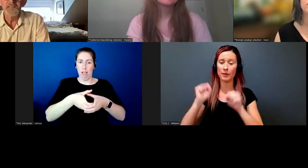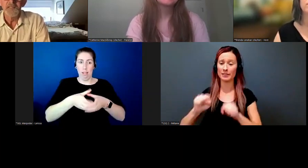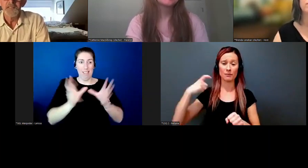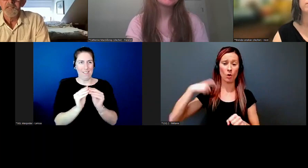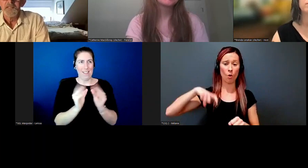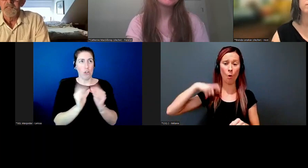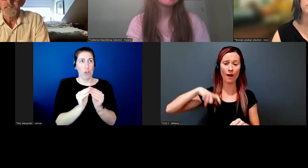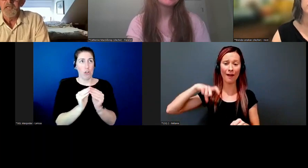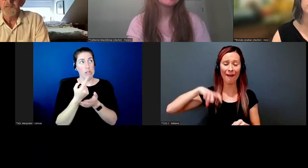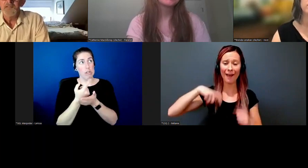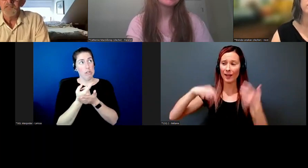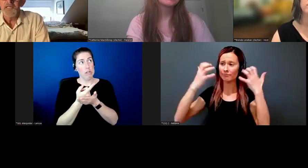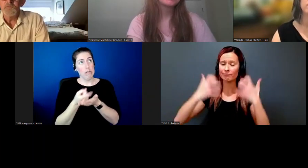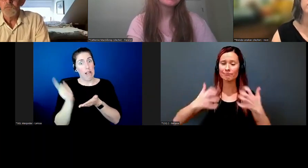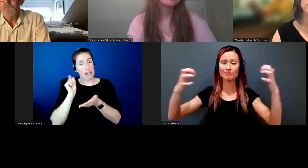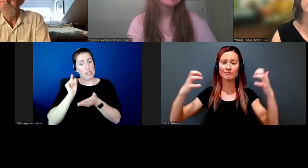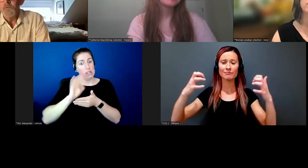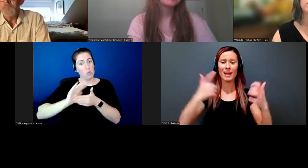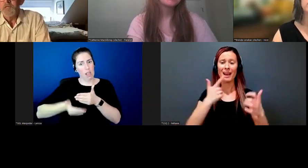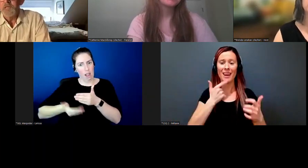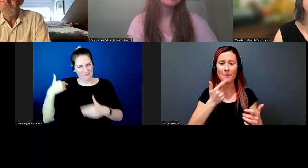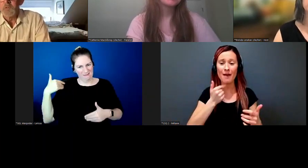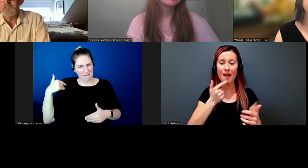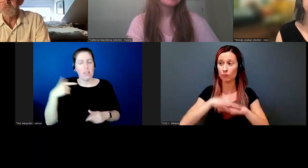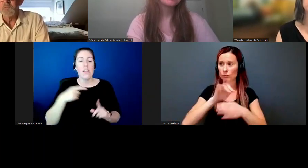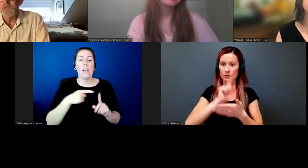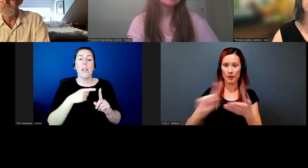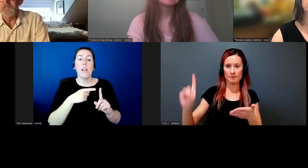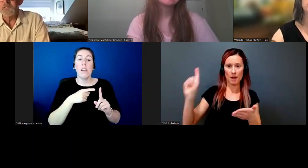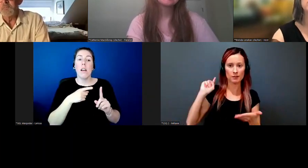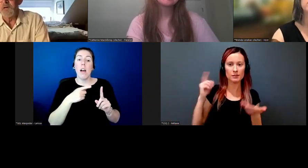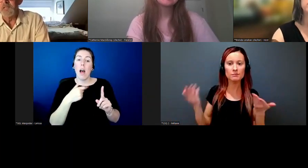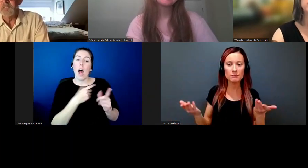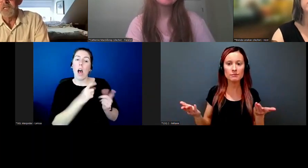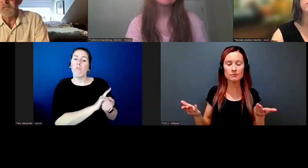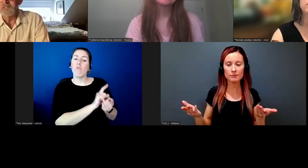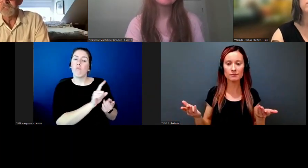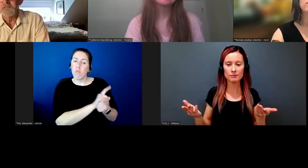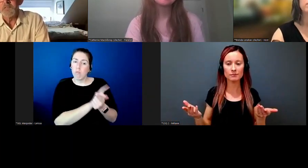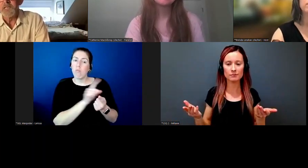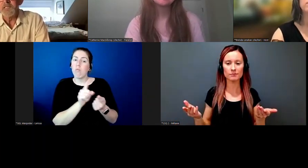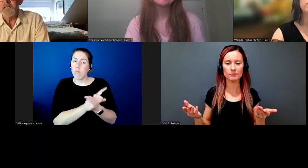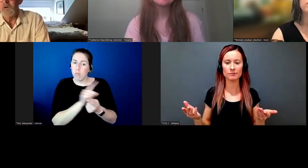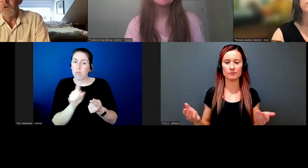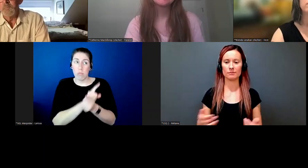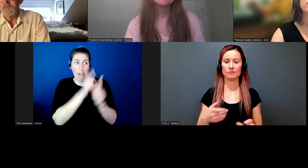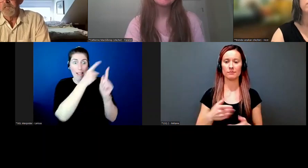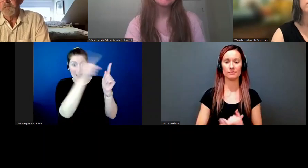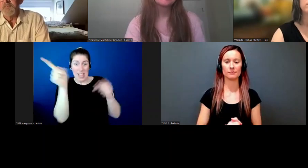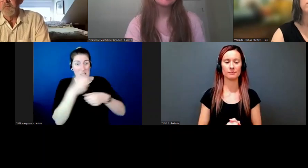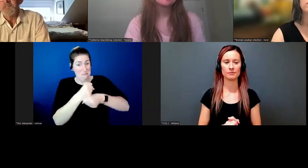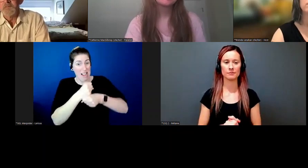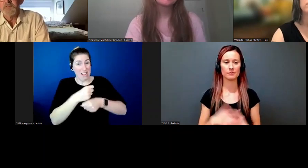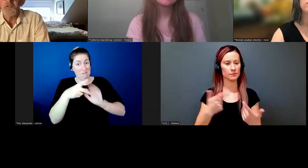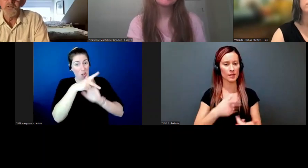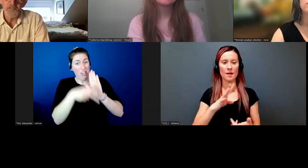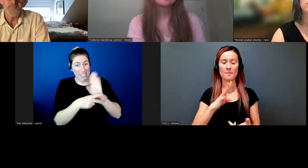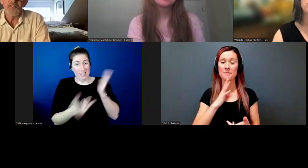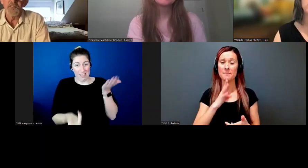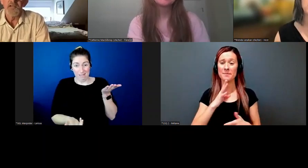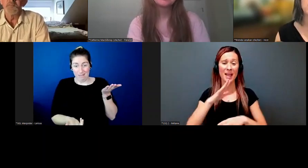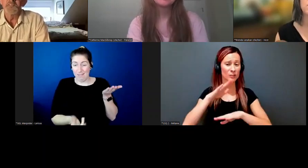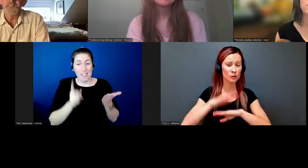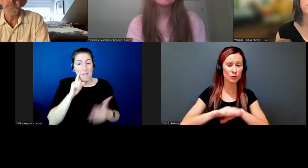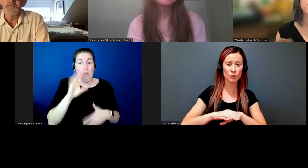weekend, and that's where we rub the elbows. That's where we talk to the policymakers. We need that in all the provincial governments or all the